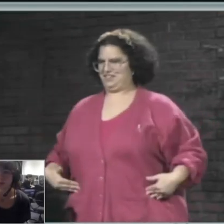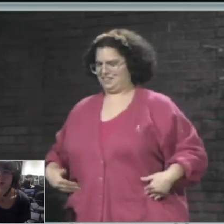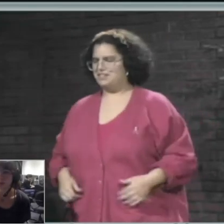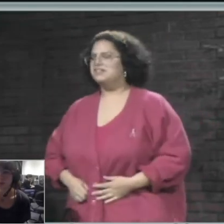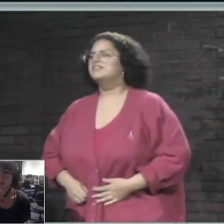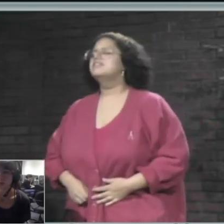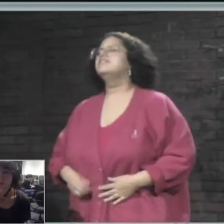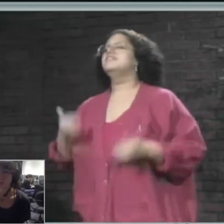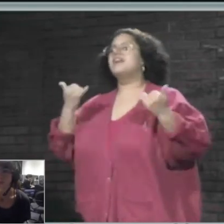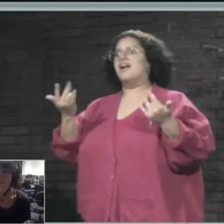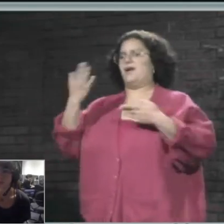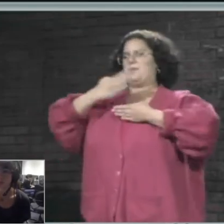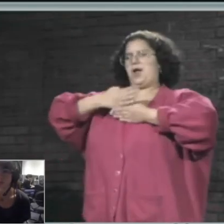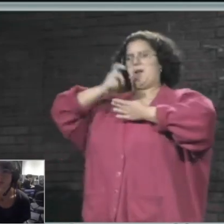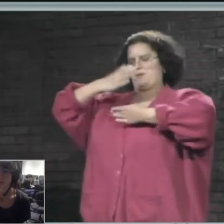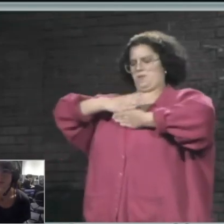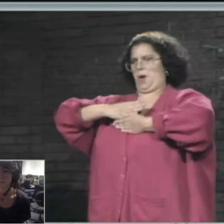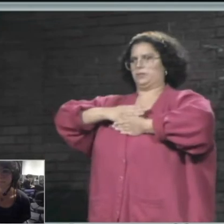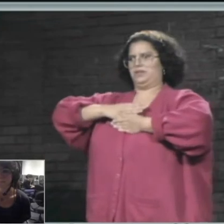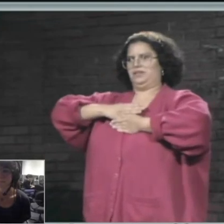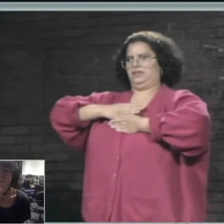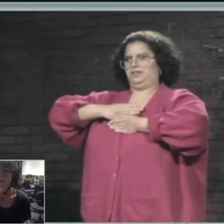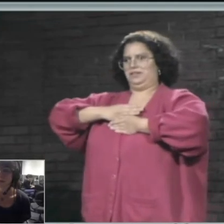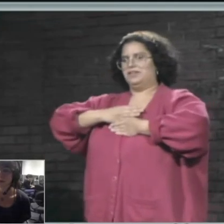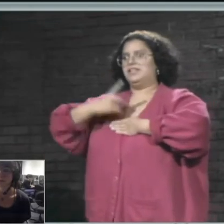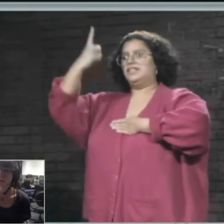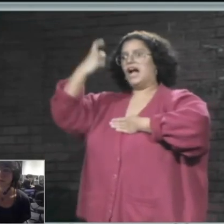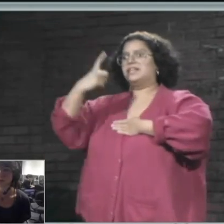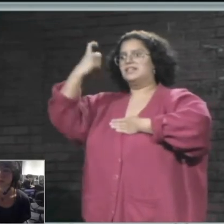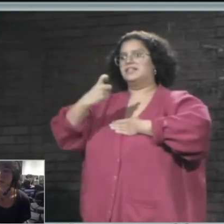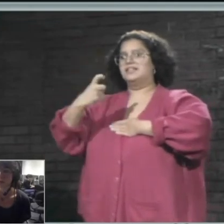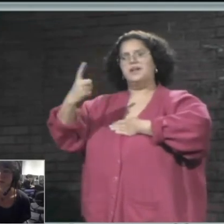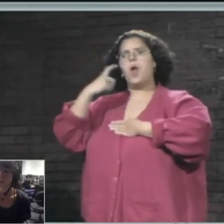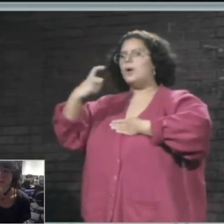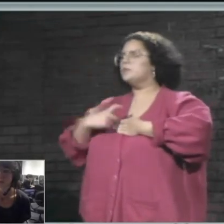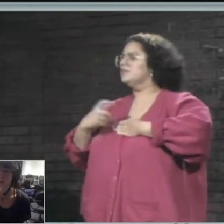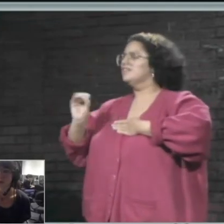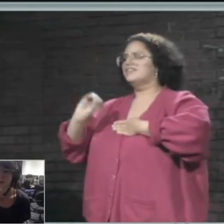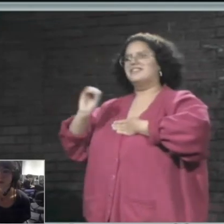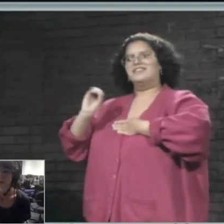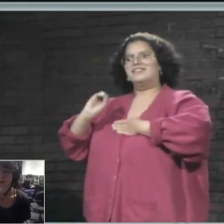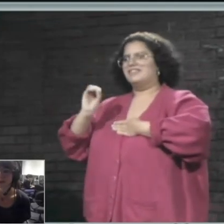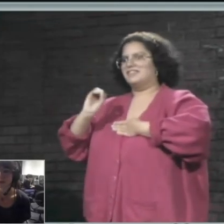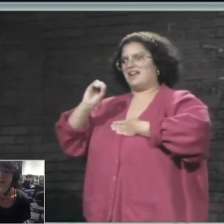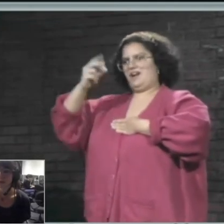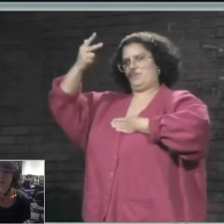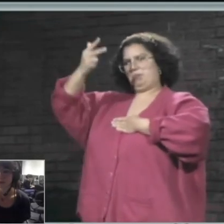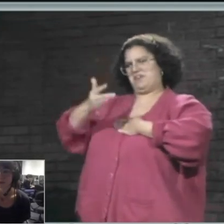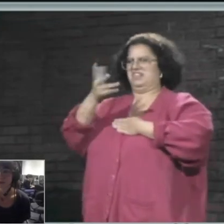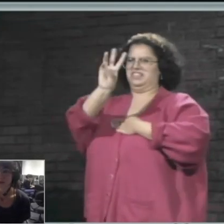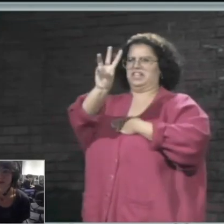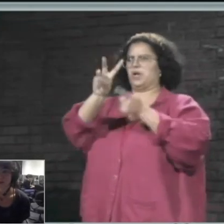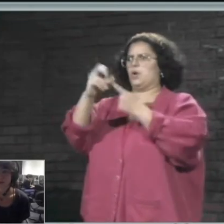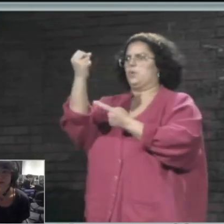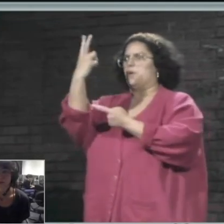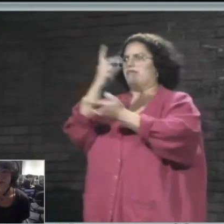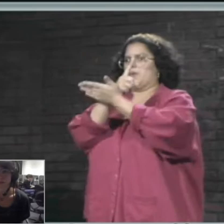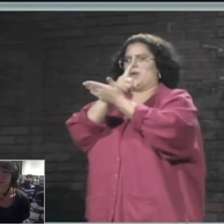the HIV in your body, the window is still closed. The test cannot recognize the